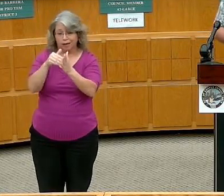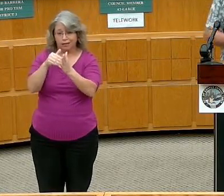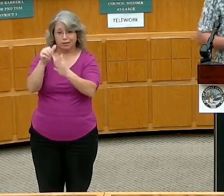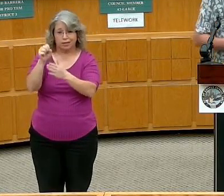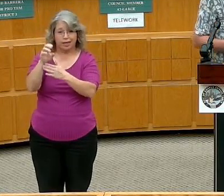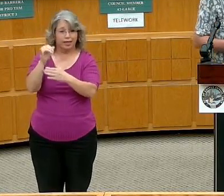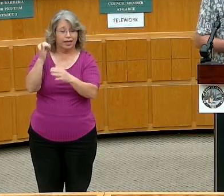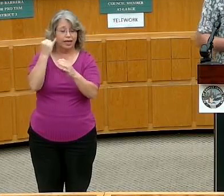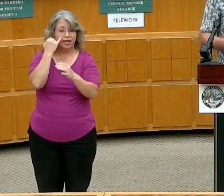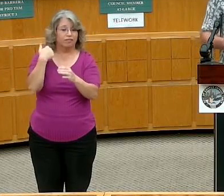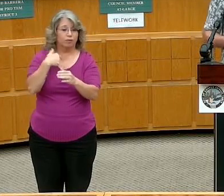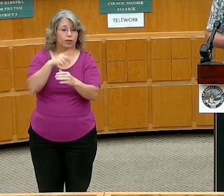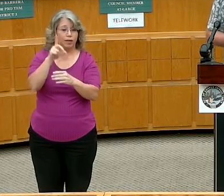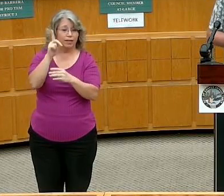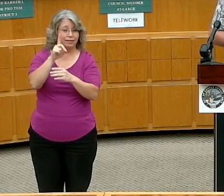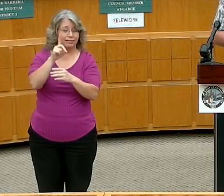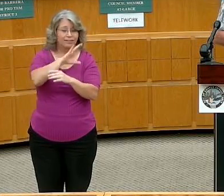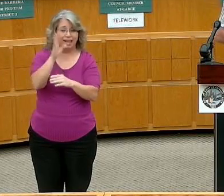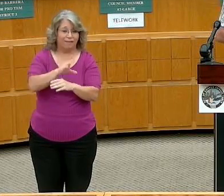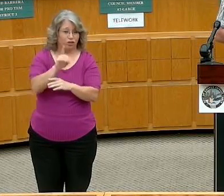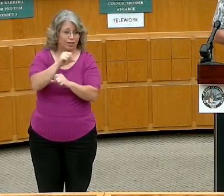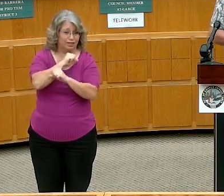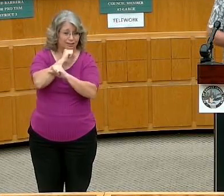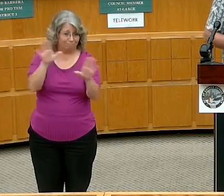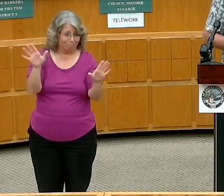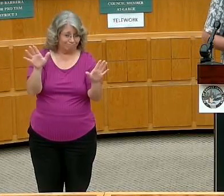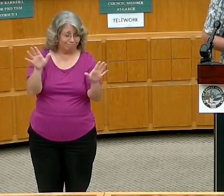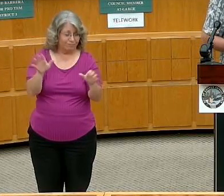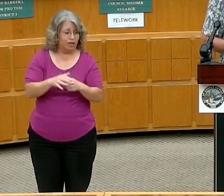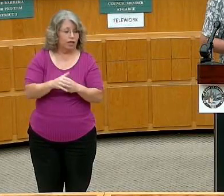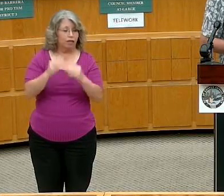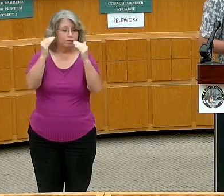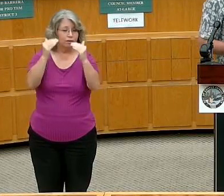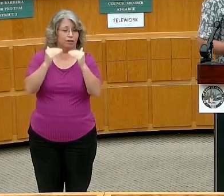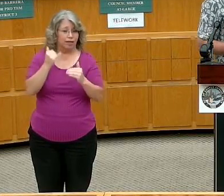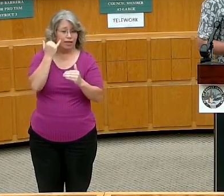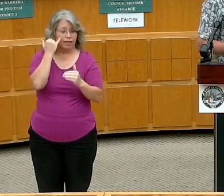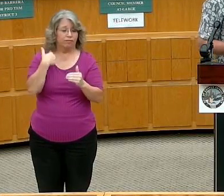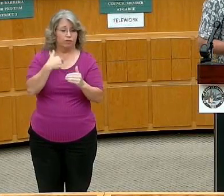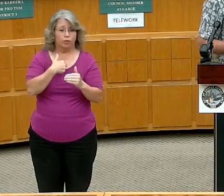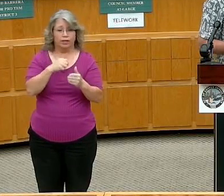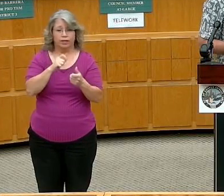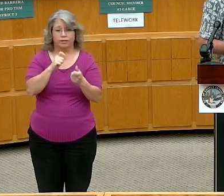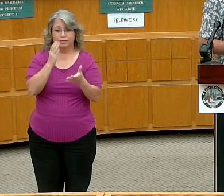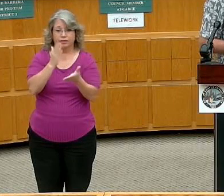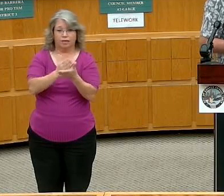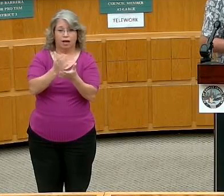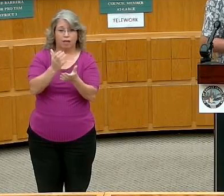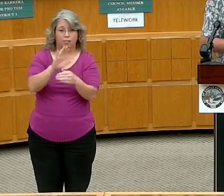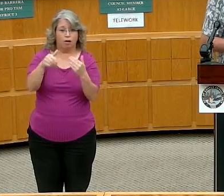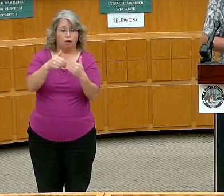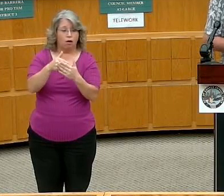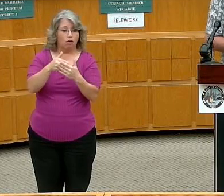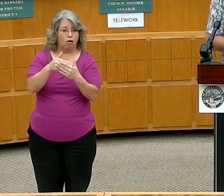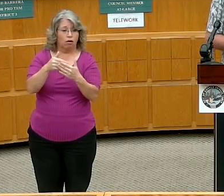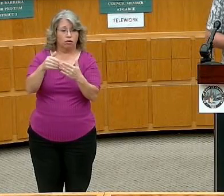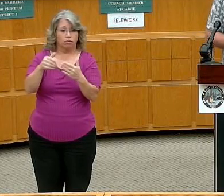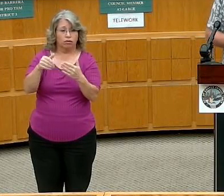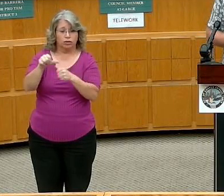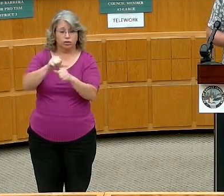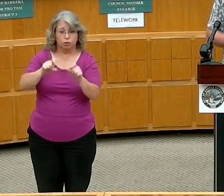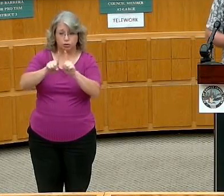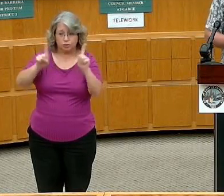cases if we ended social restrictions right now. And so it looks like